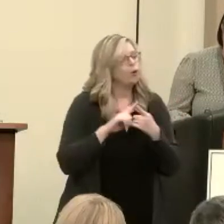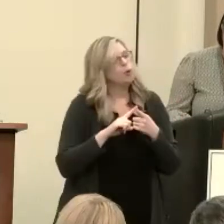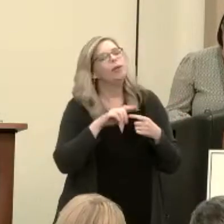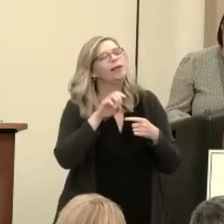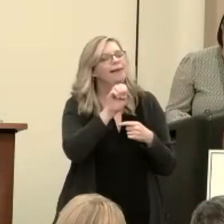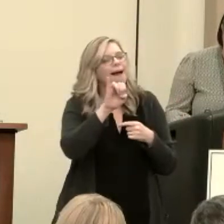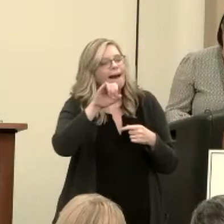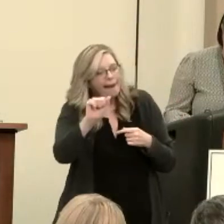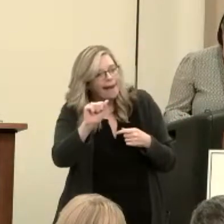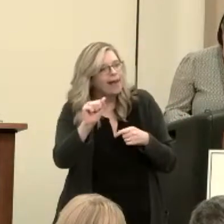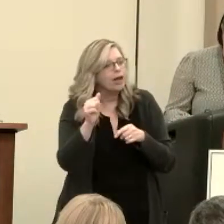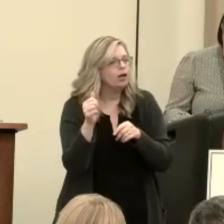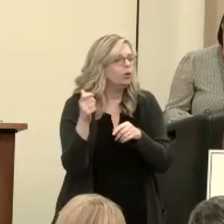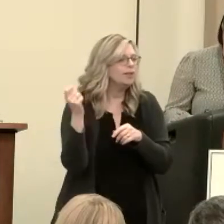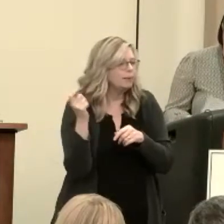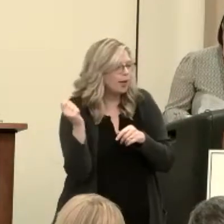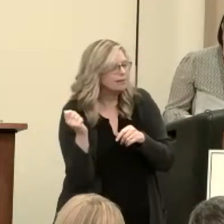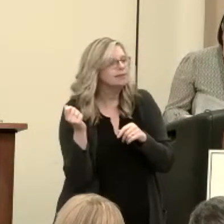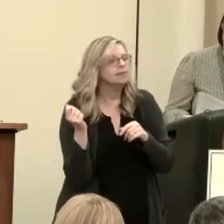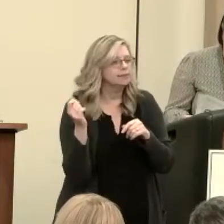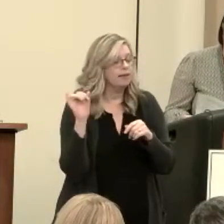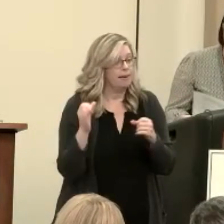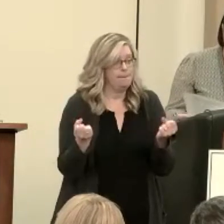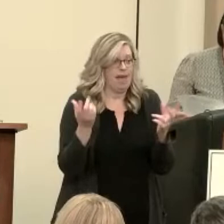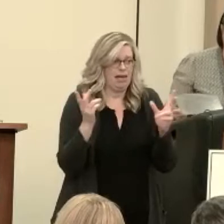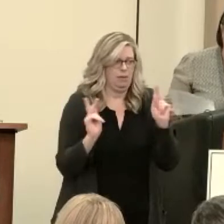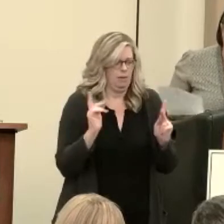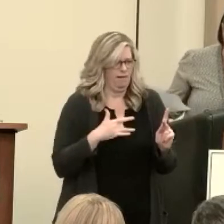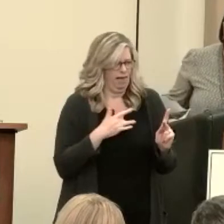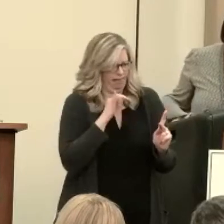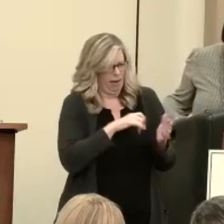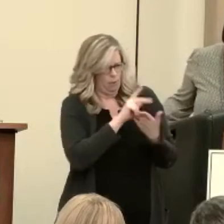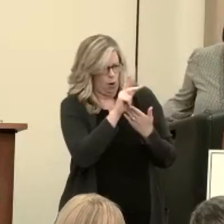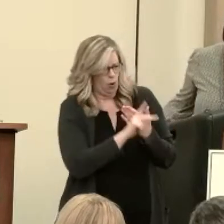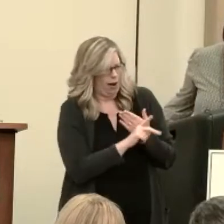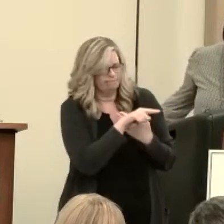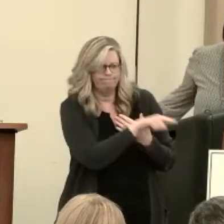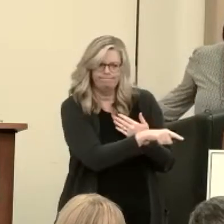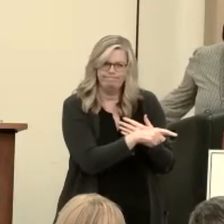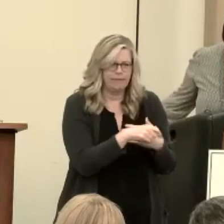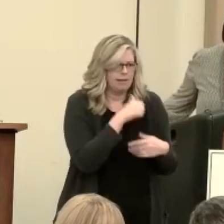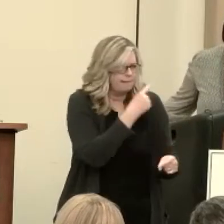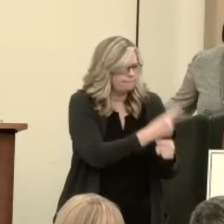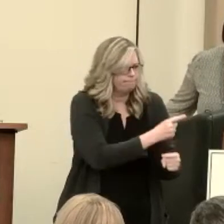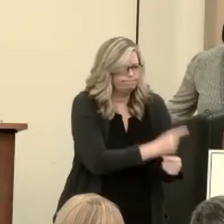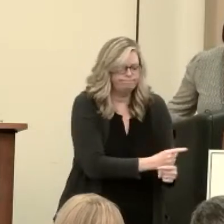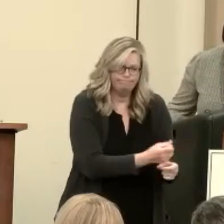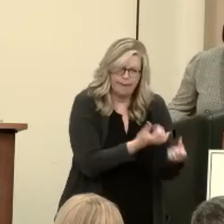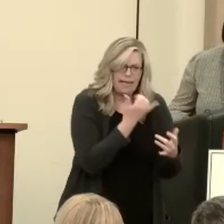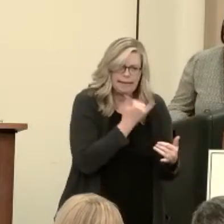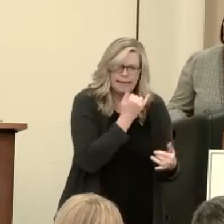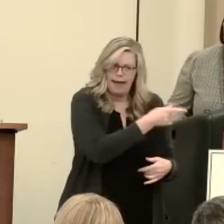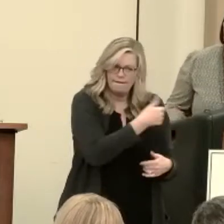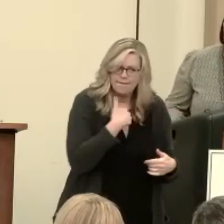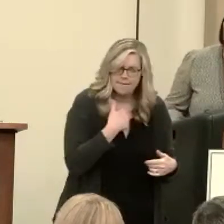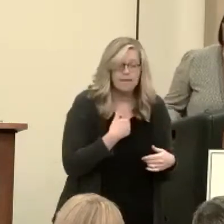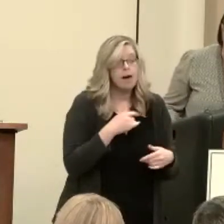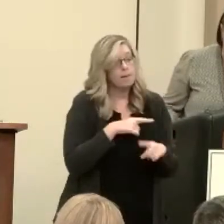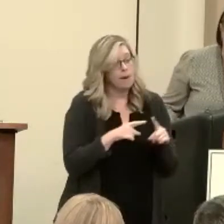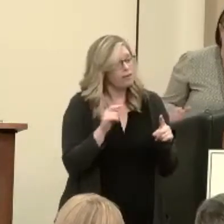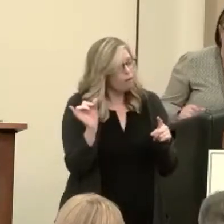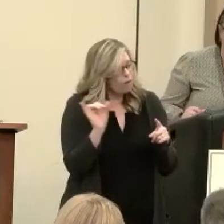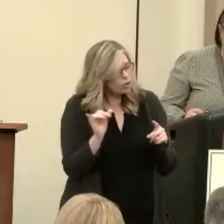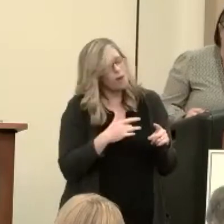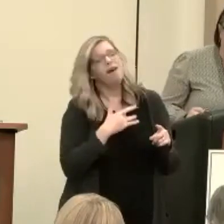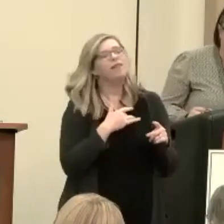or EIA recipients, but many feel that the program has serious design flaws. Moreover, the income levels offered are still